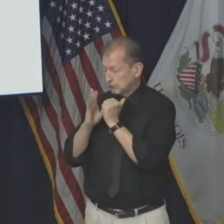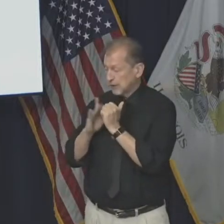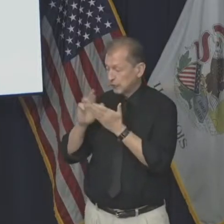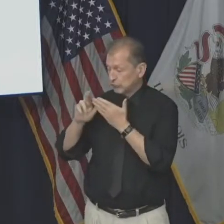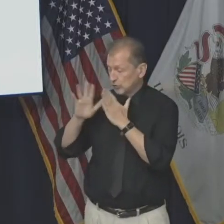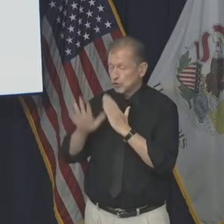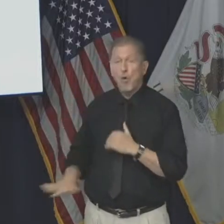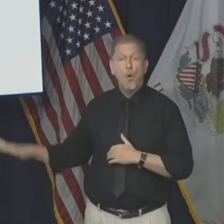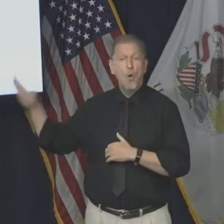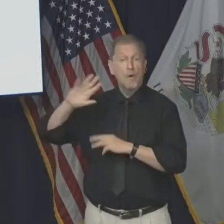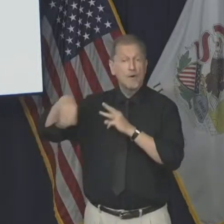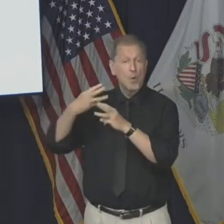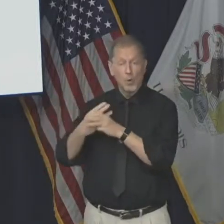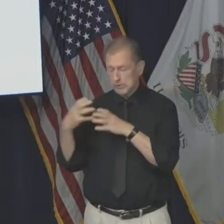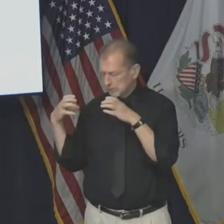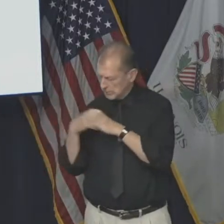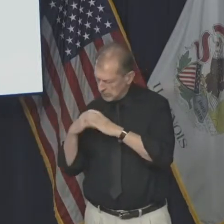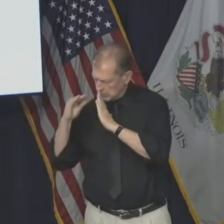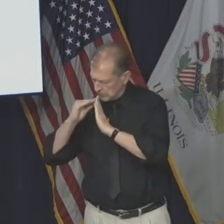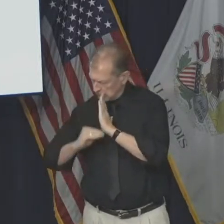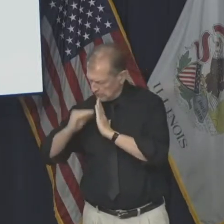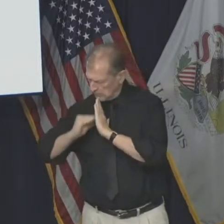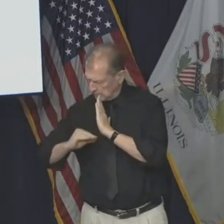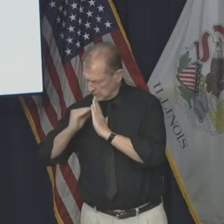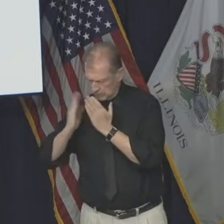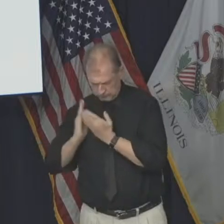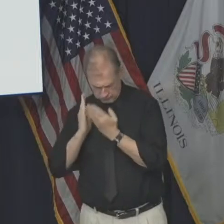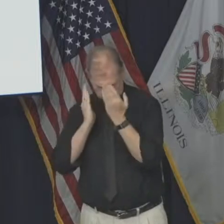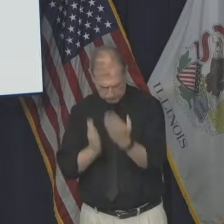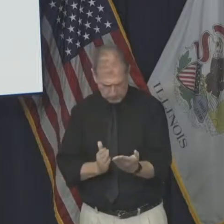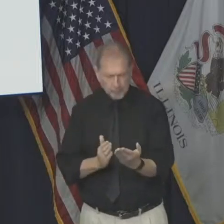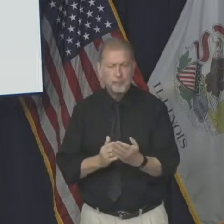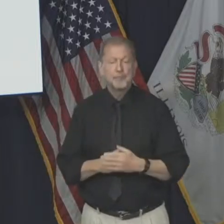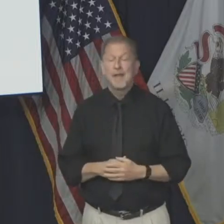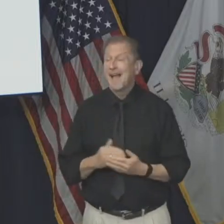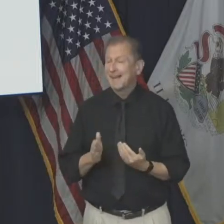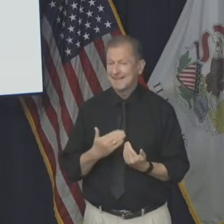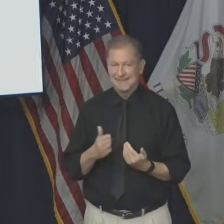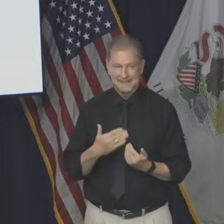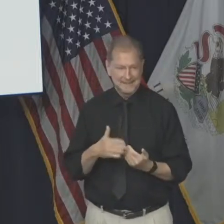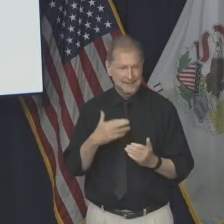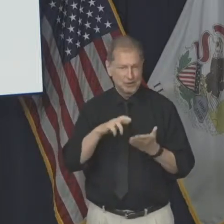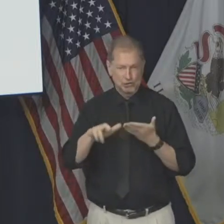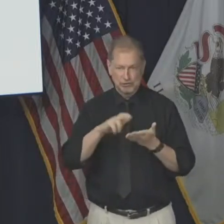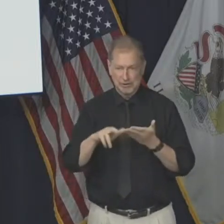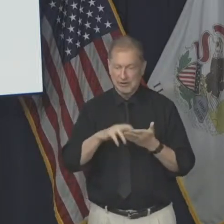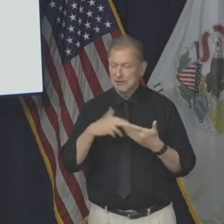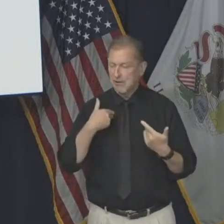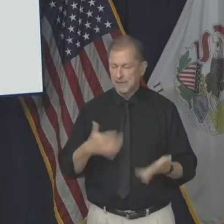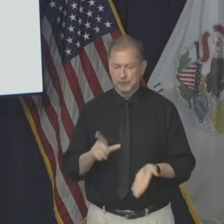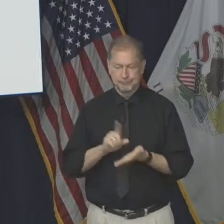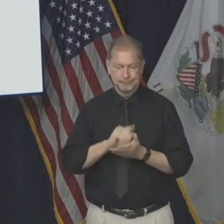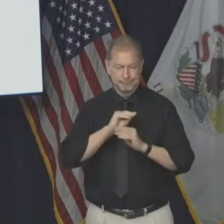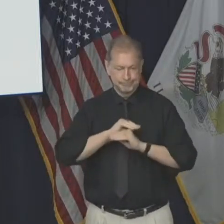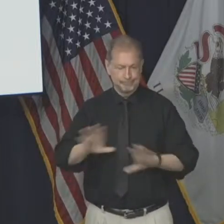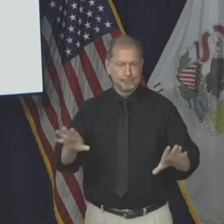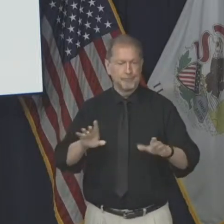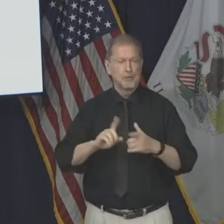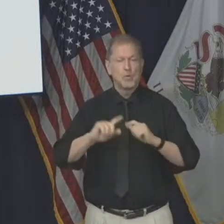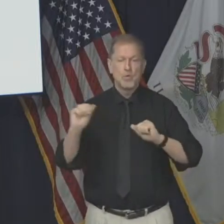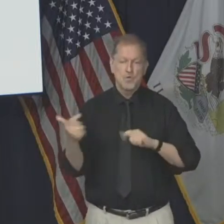world have put forward studies, and it's very easy for you to find those. I've provided them to every